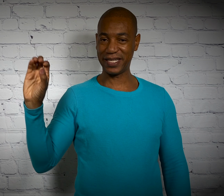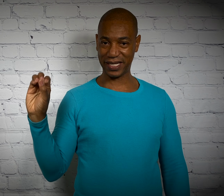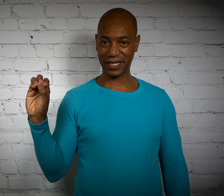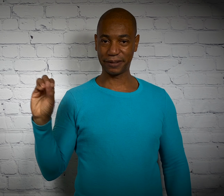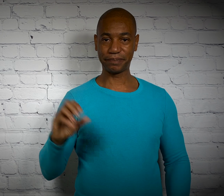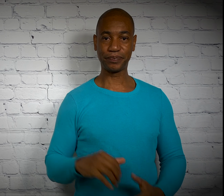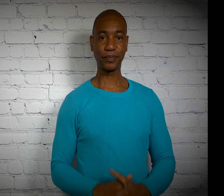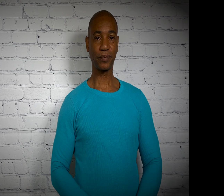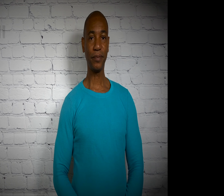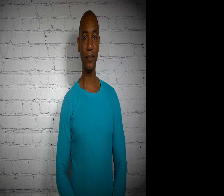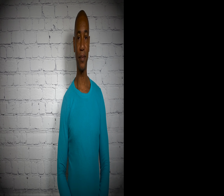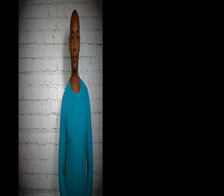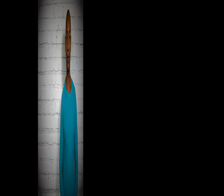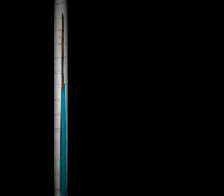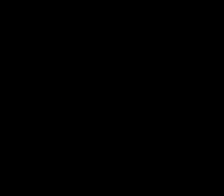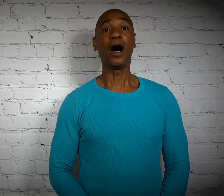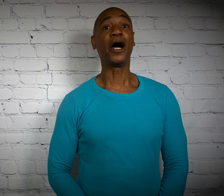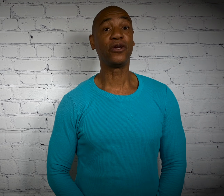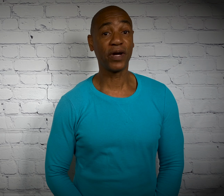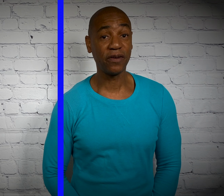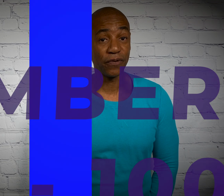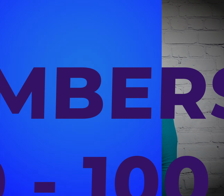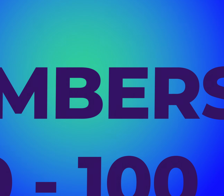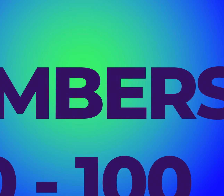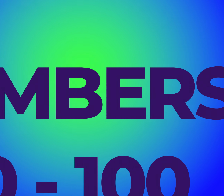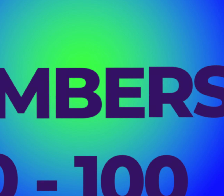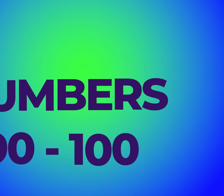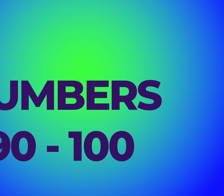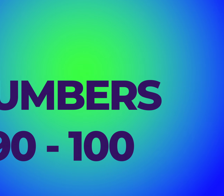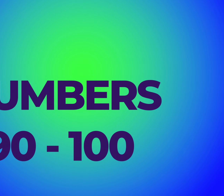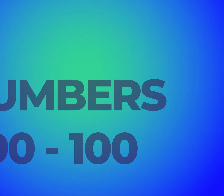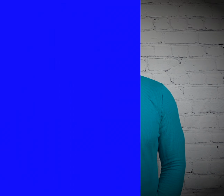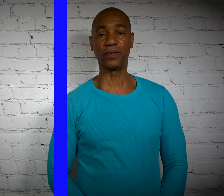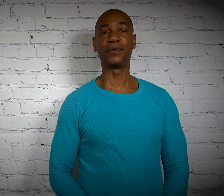90. Are you ready from 90 to 100? Let's go.